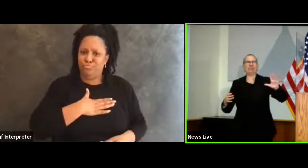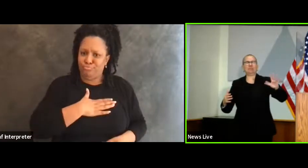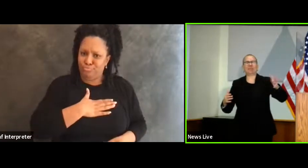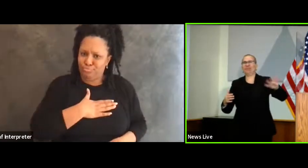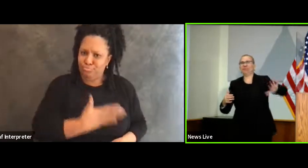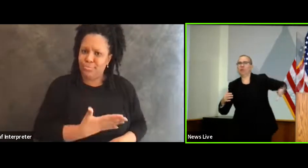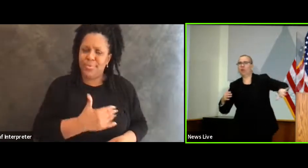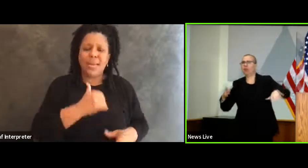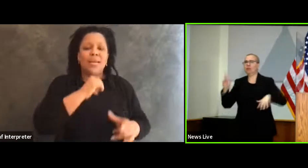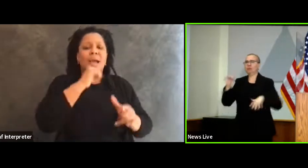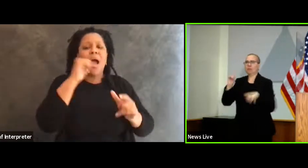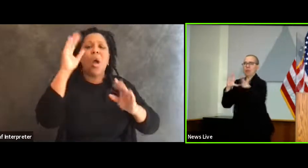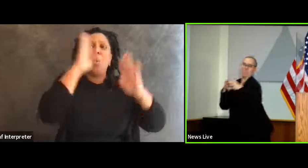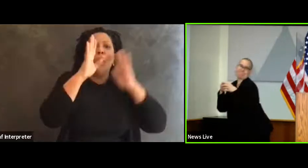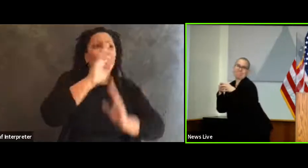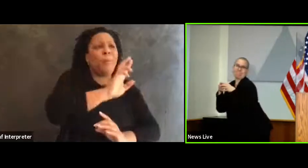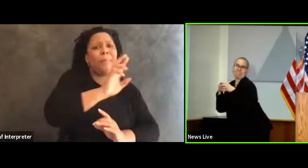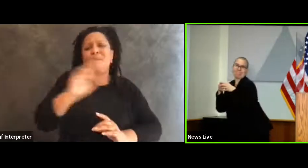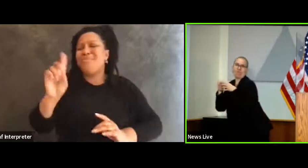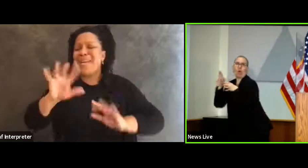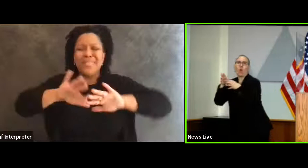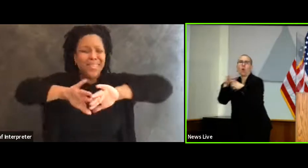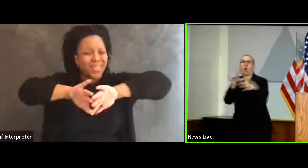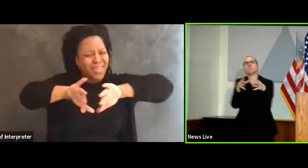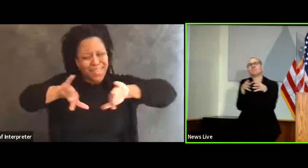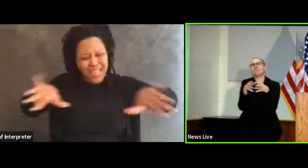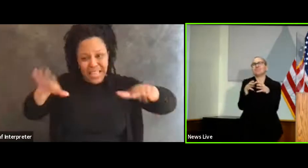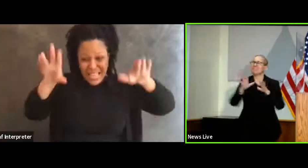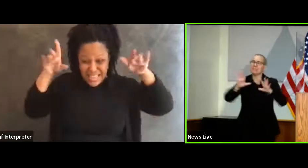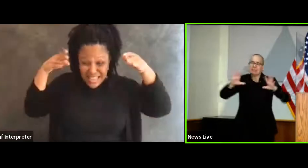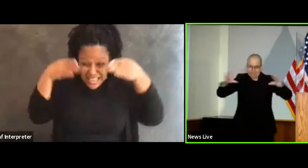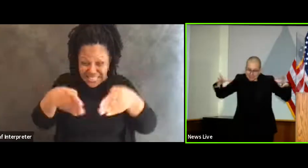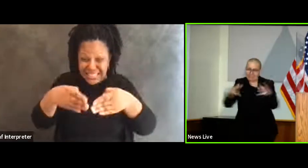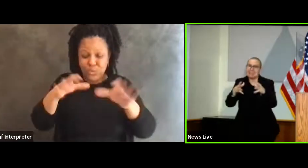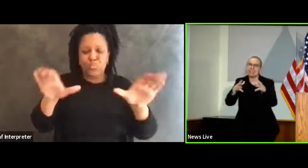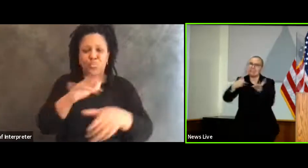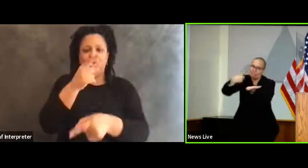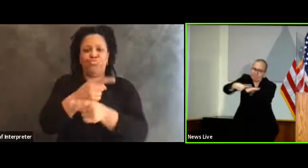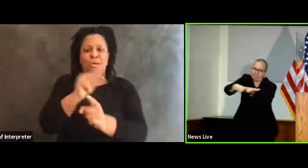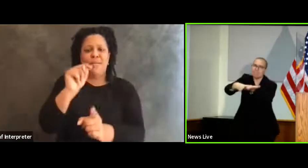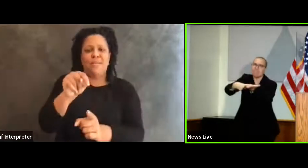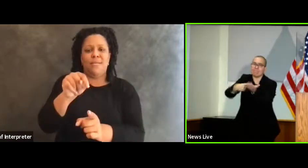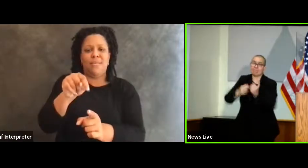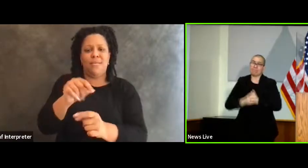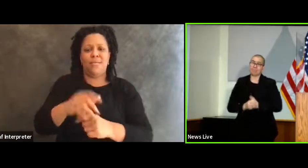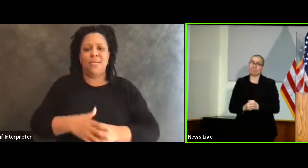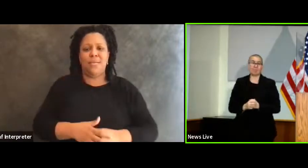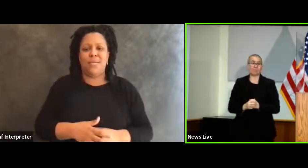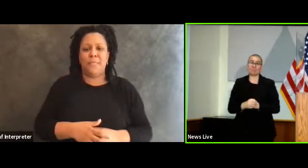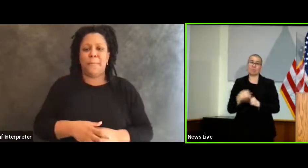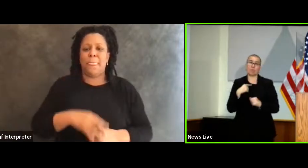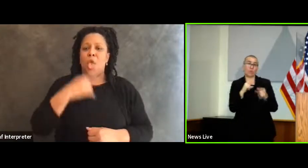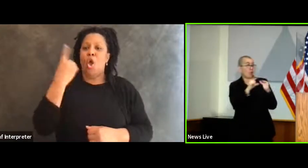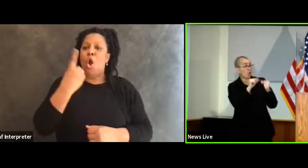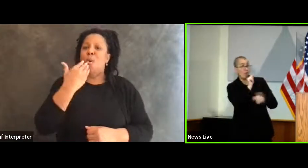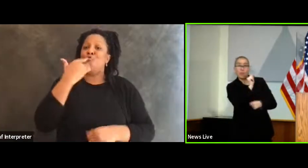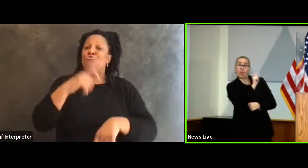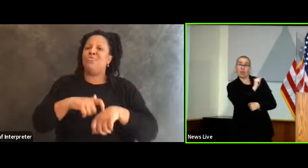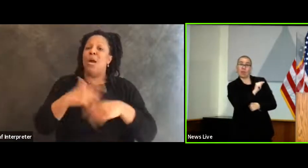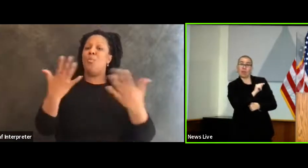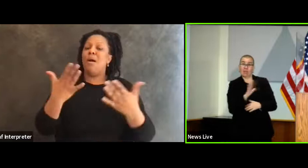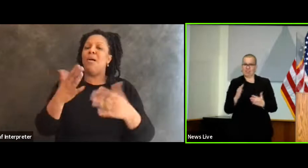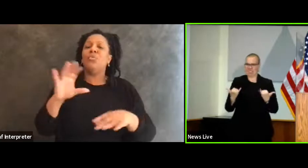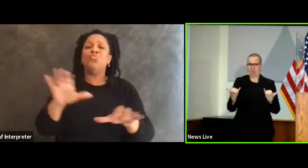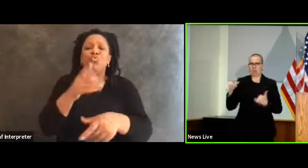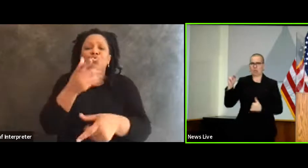There's always time to do what's right. And I heard others say, now, you must do